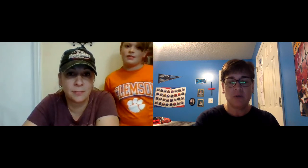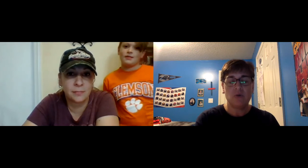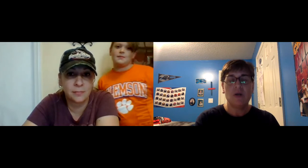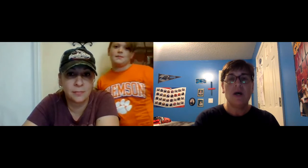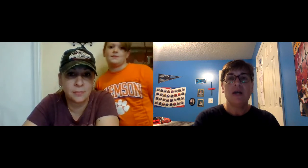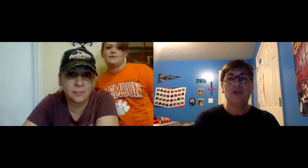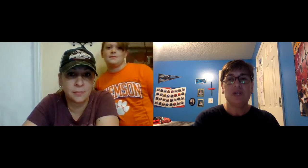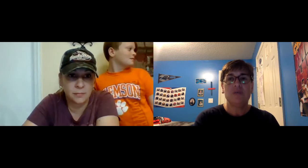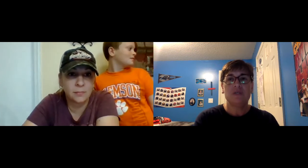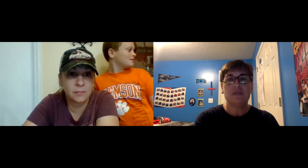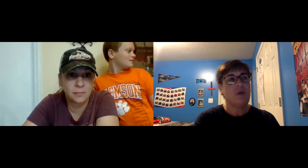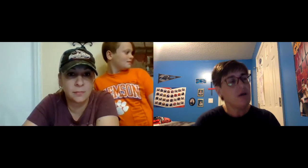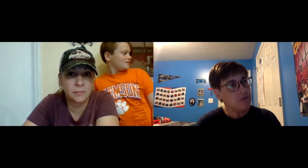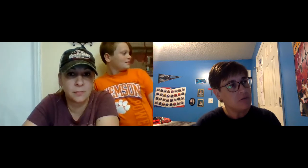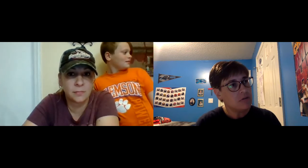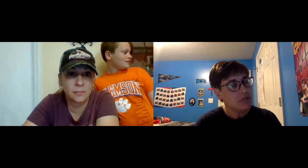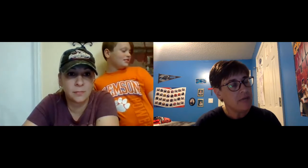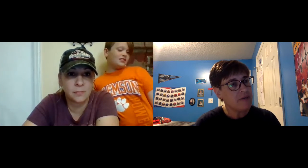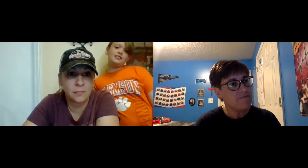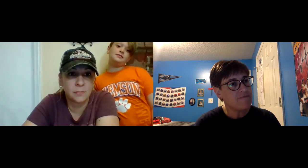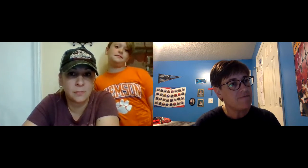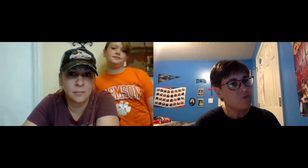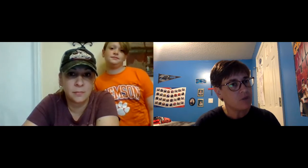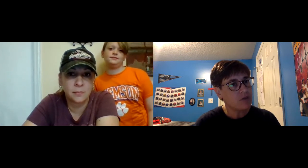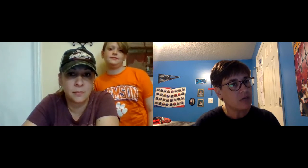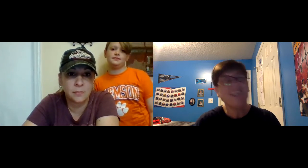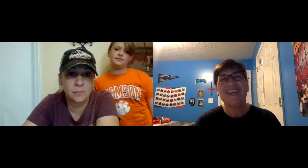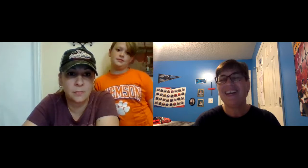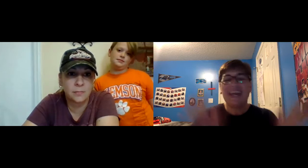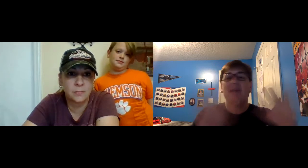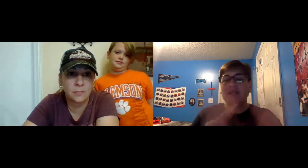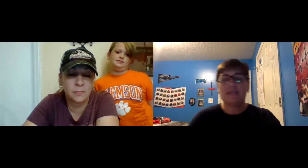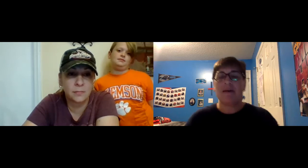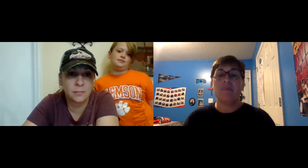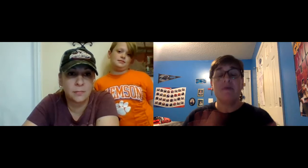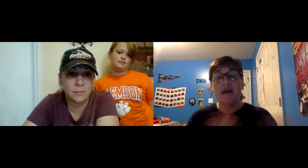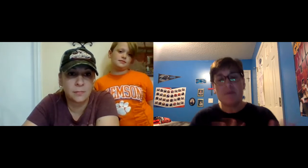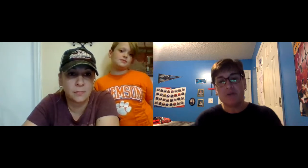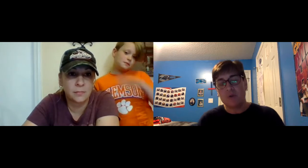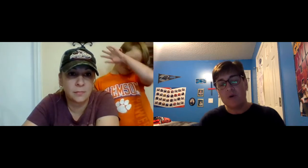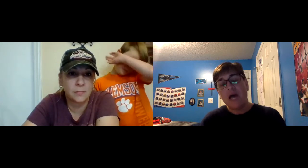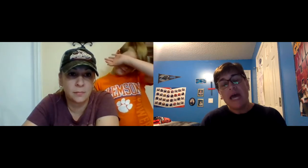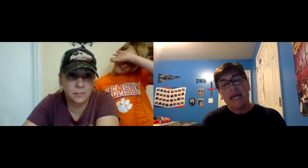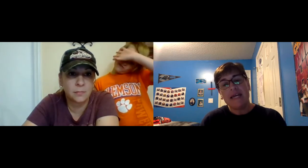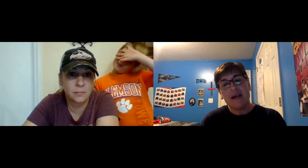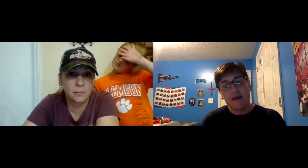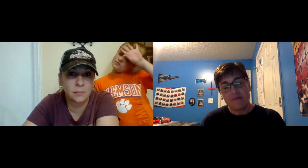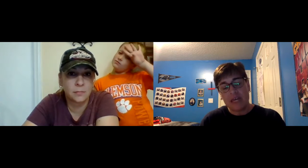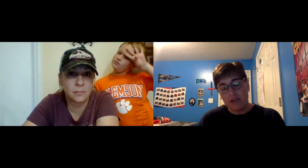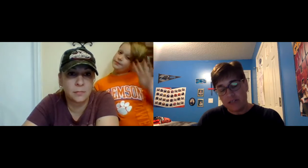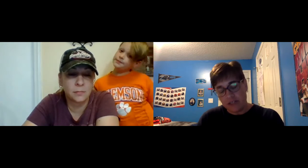middle school. She was, well, even in fourth grade. Yeah, anyways, it doesn't matter. But around middle school,